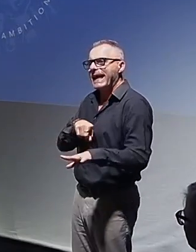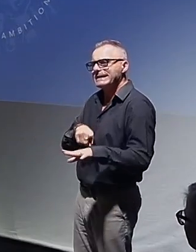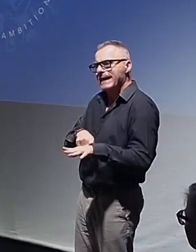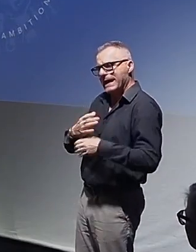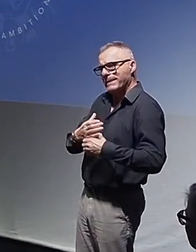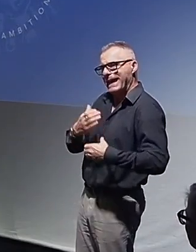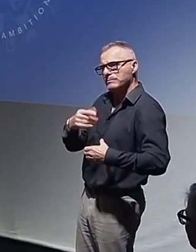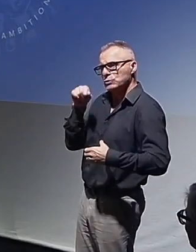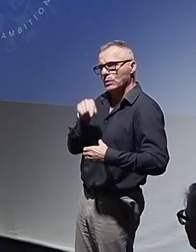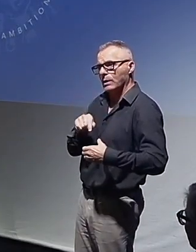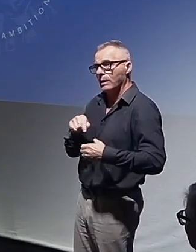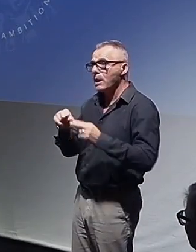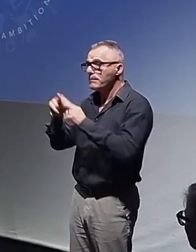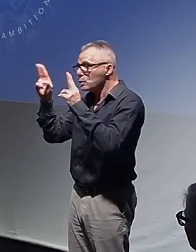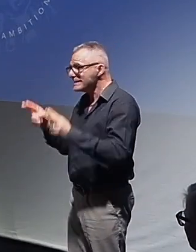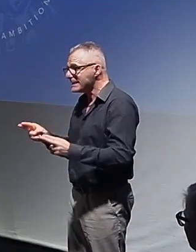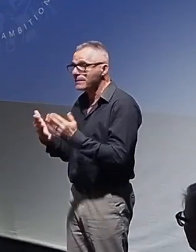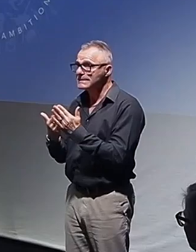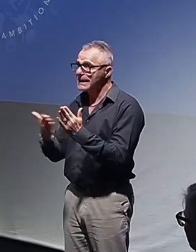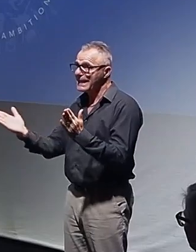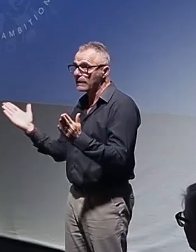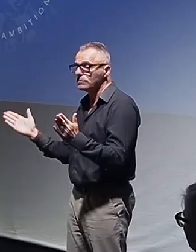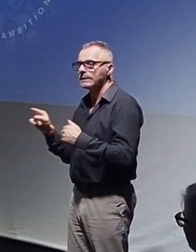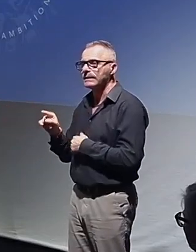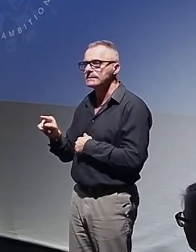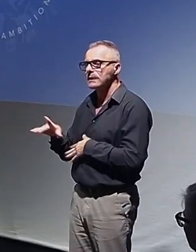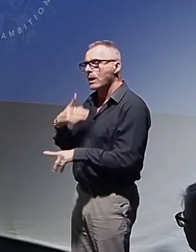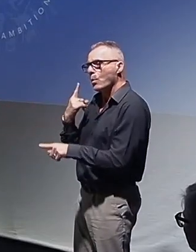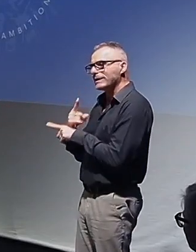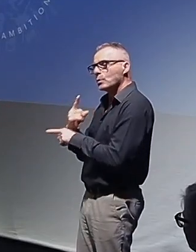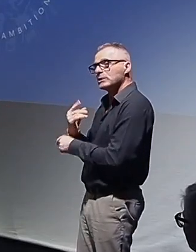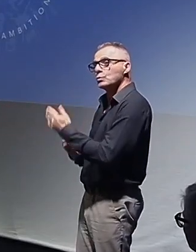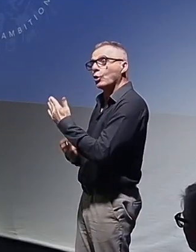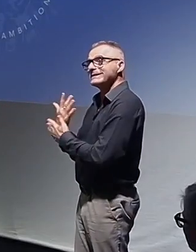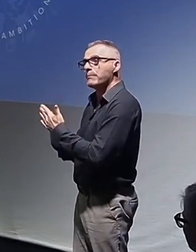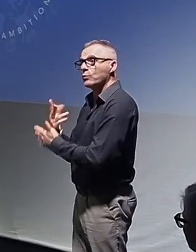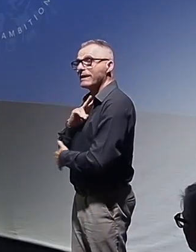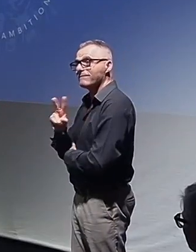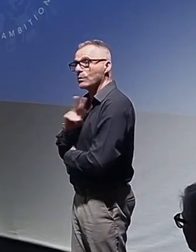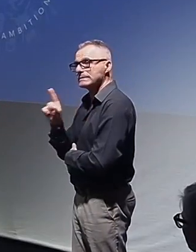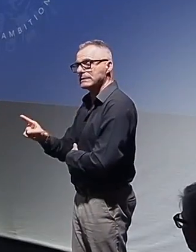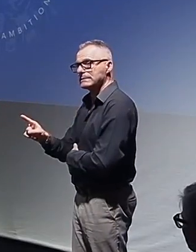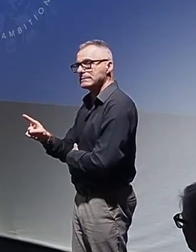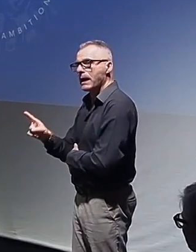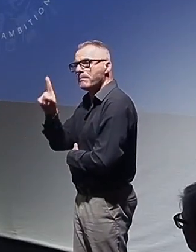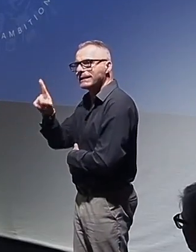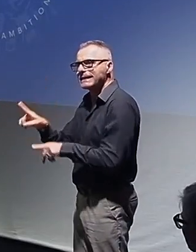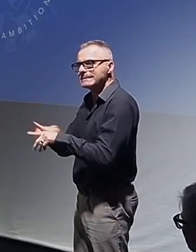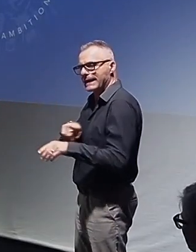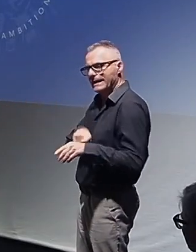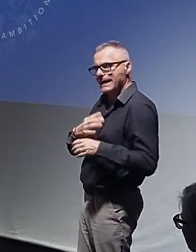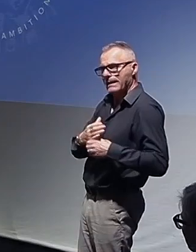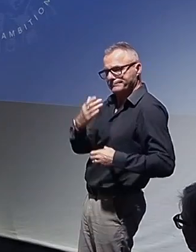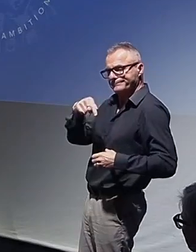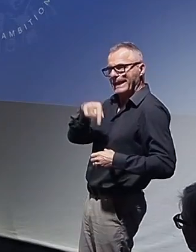Museums, galleries, you're looking at all different times. We're talking to contemporary voices, and it's a time capsule. When we had